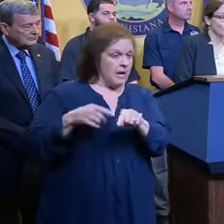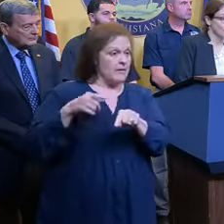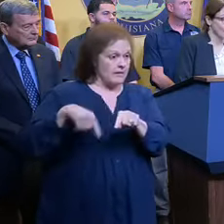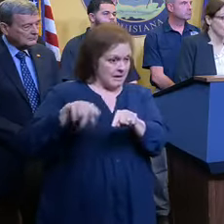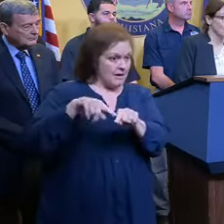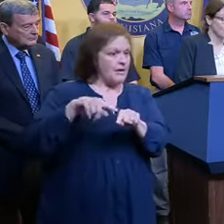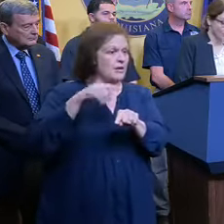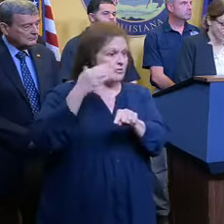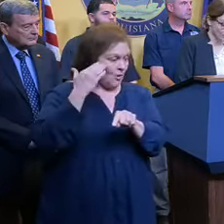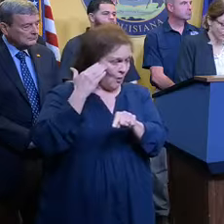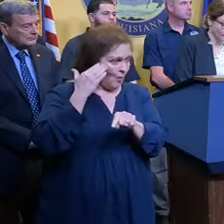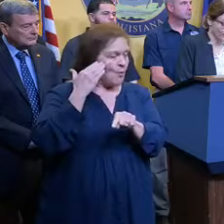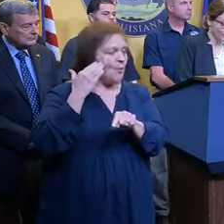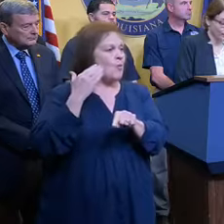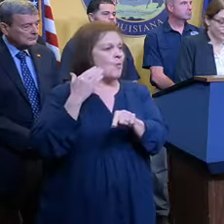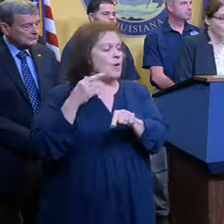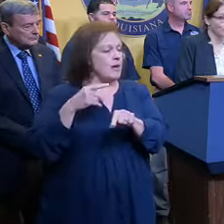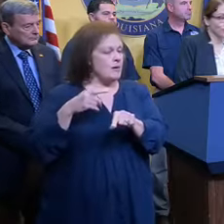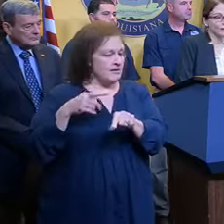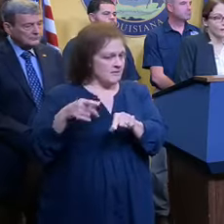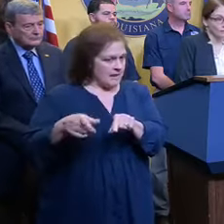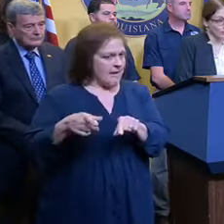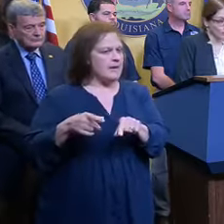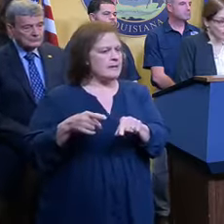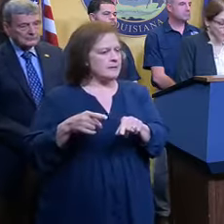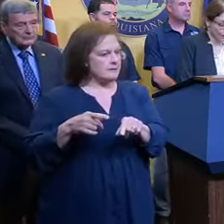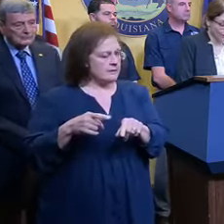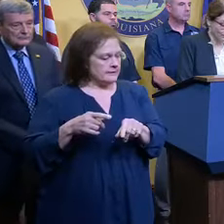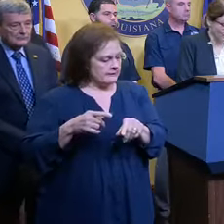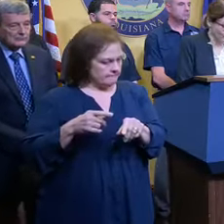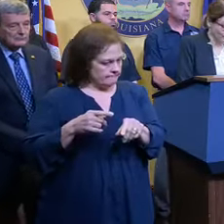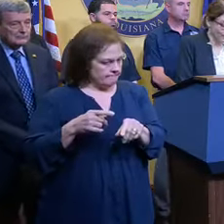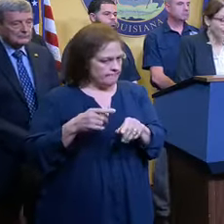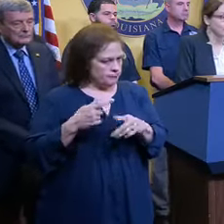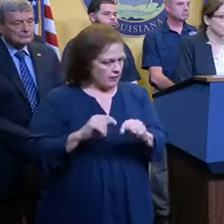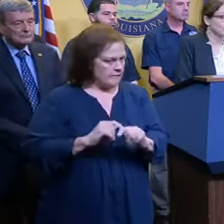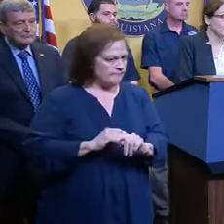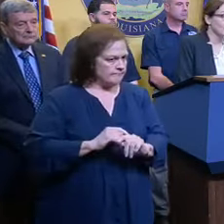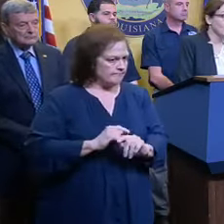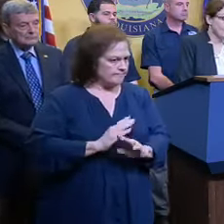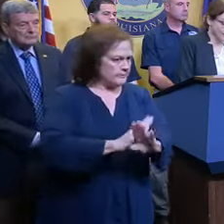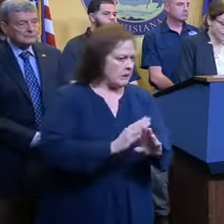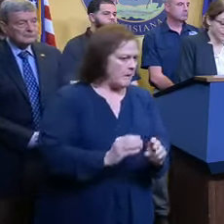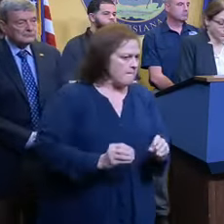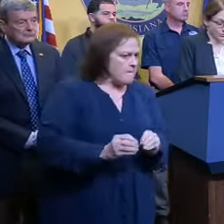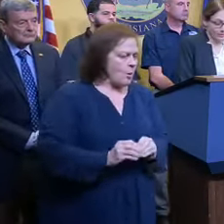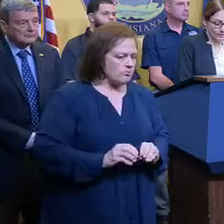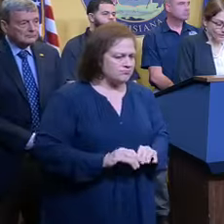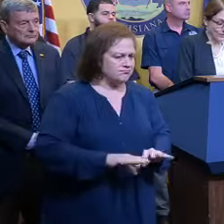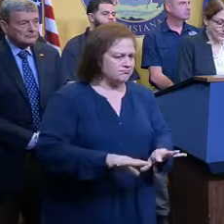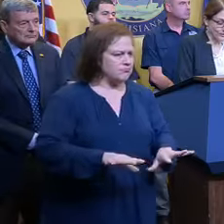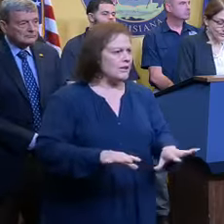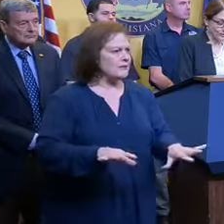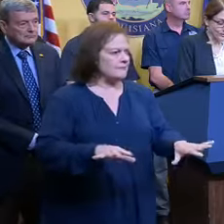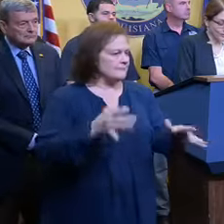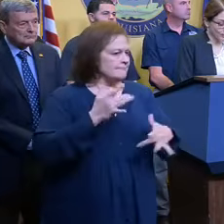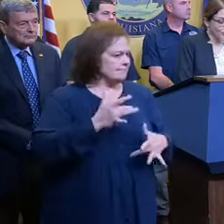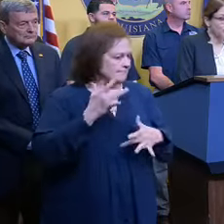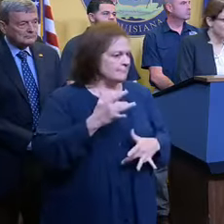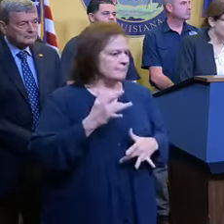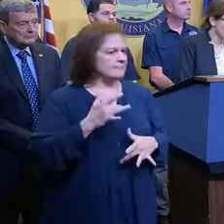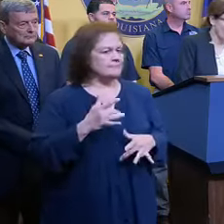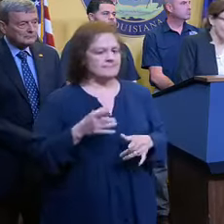have taken a number of steps to prevent any further spread in the facility, including canceling social events, limiting